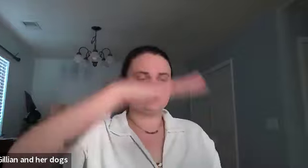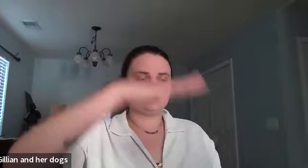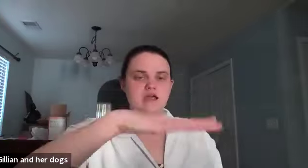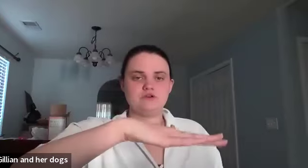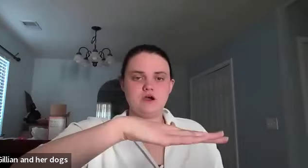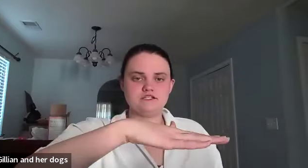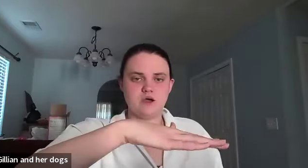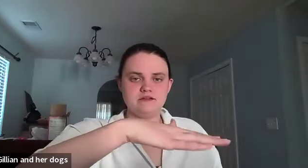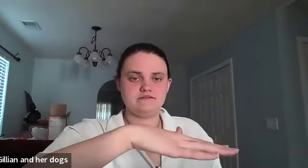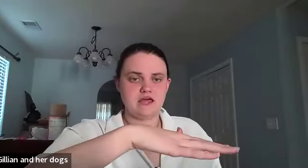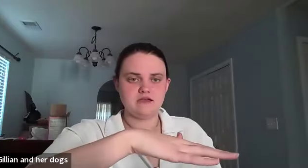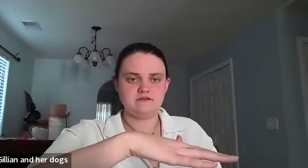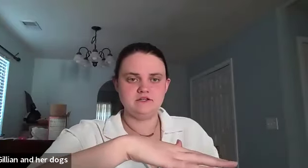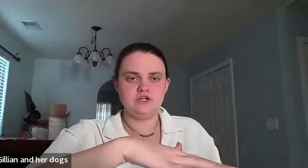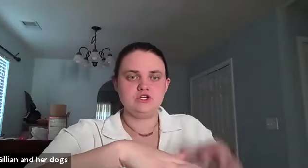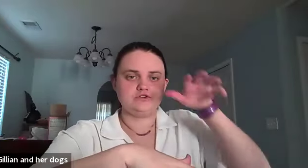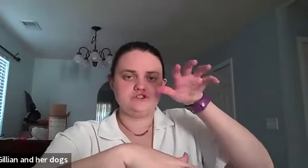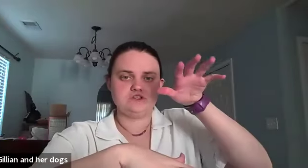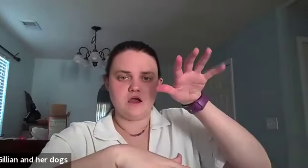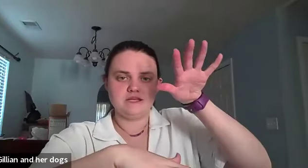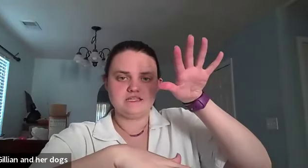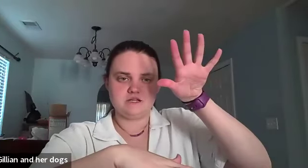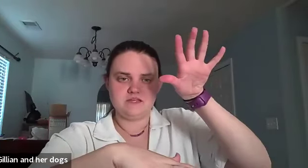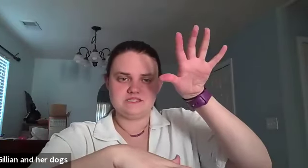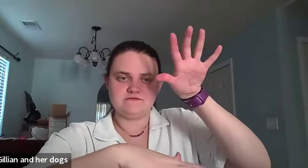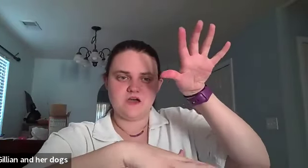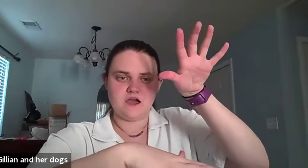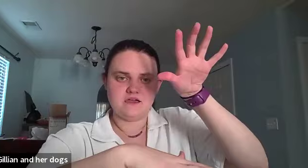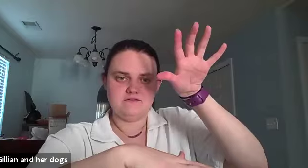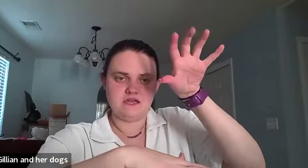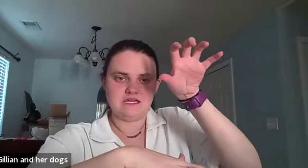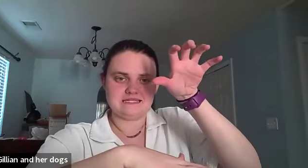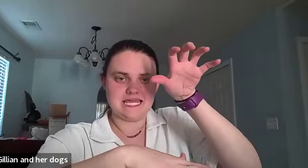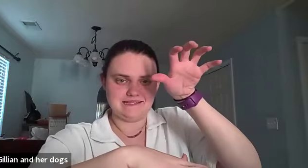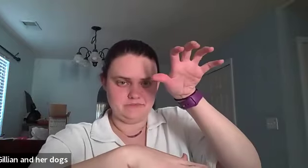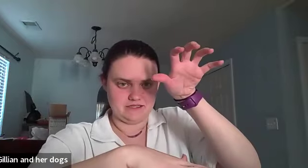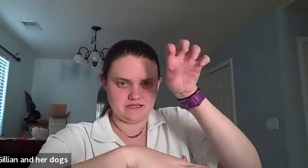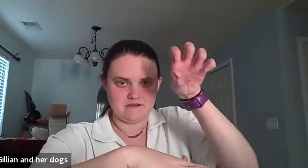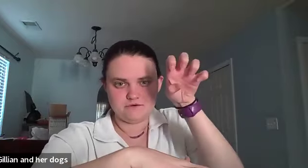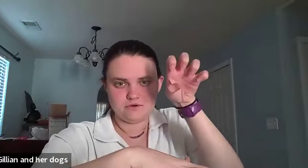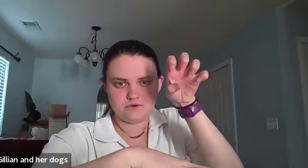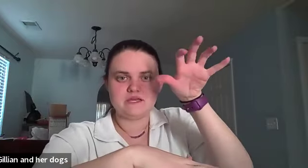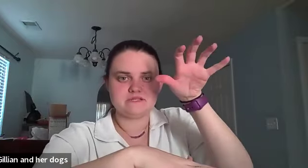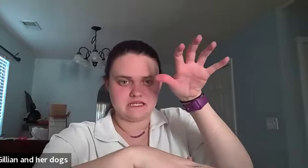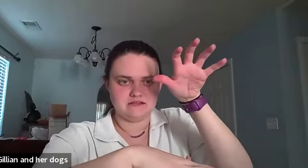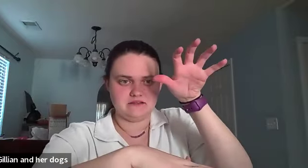is you're going to have your non-dominant flat. Your dominant is going to be in this five, slightly bent, not full on bent, but